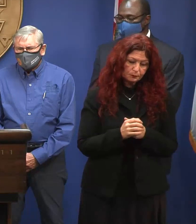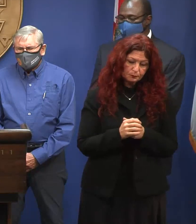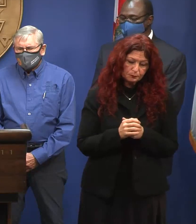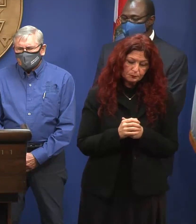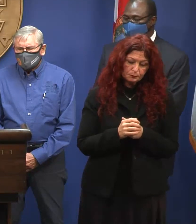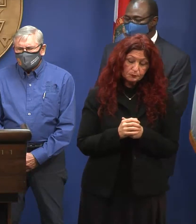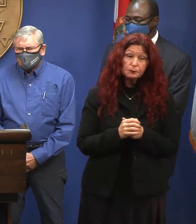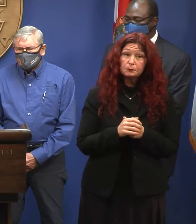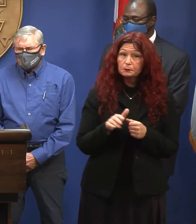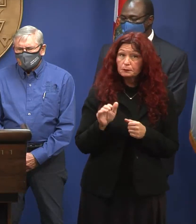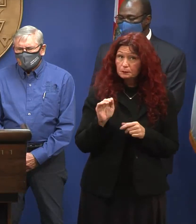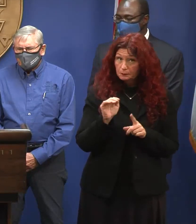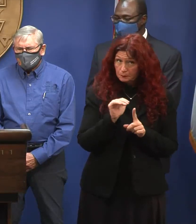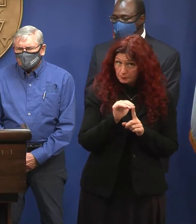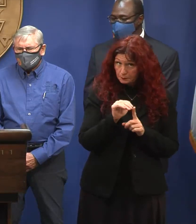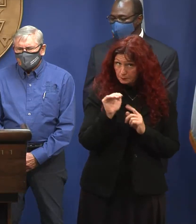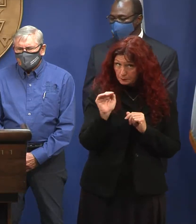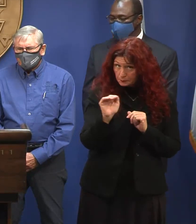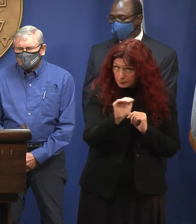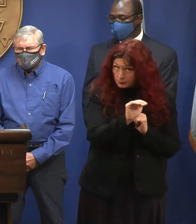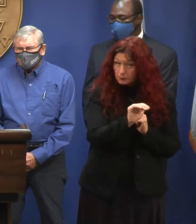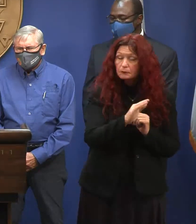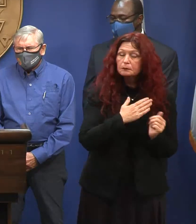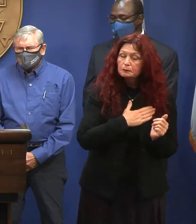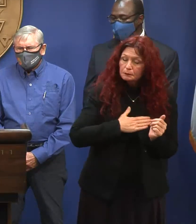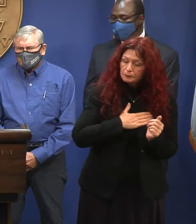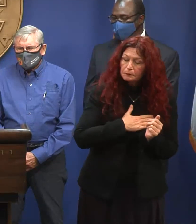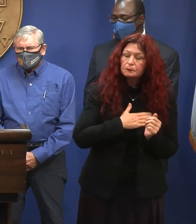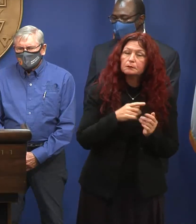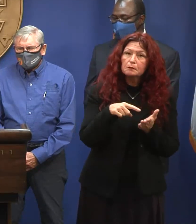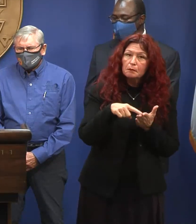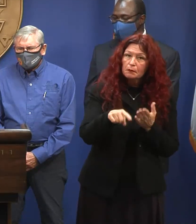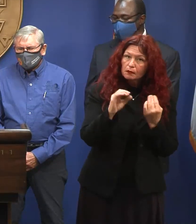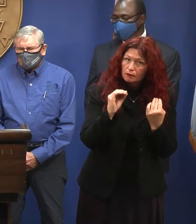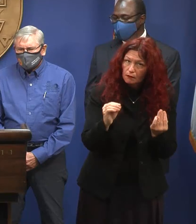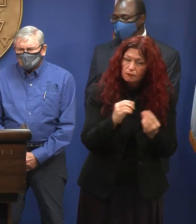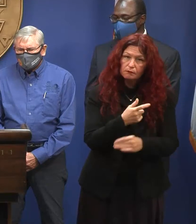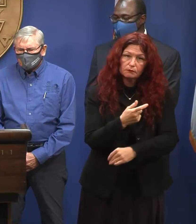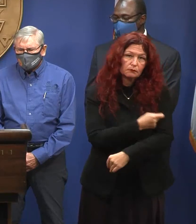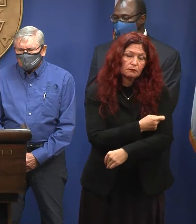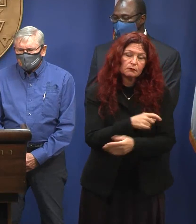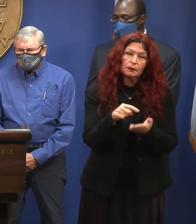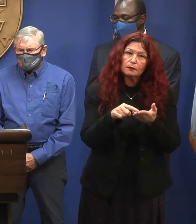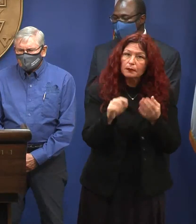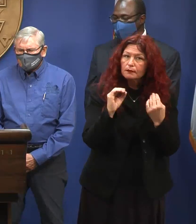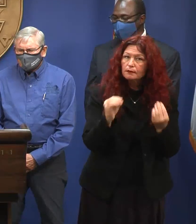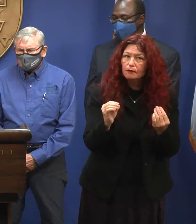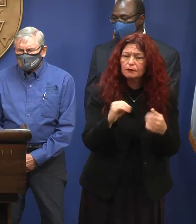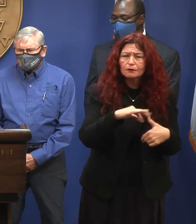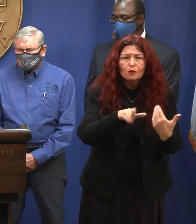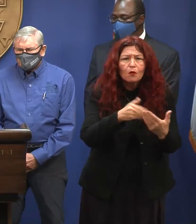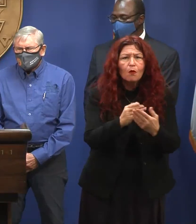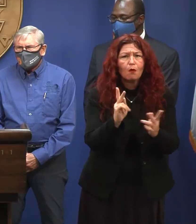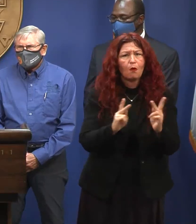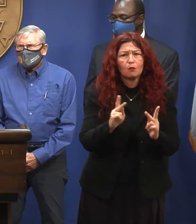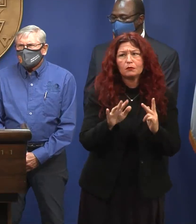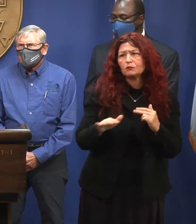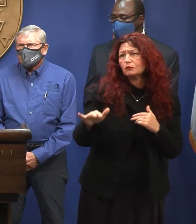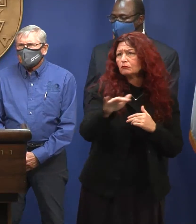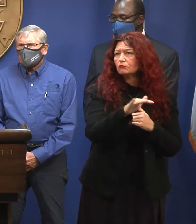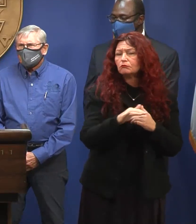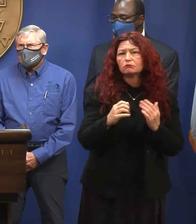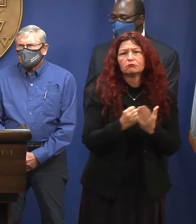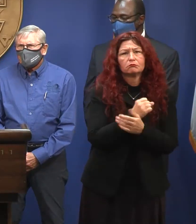I want to remind you again, it is free and available to everyone to take the vaccine. And we have both Johnson & Johnson and